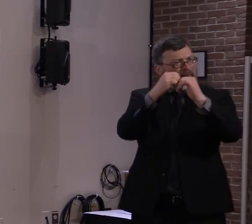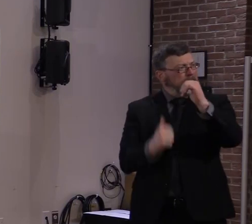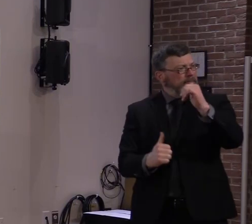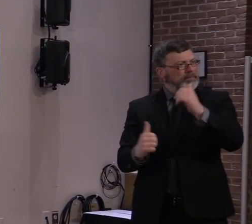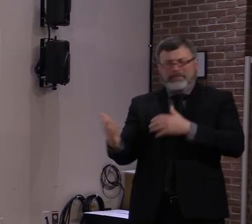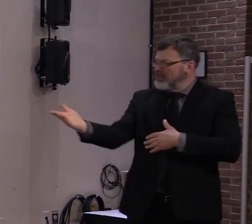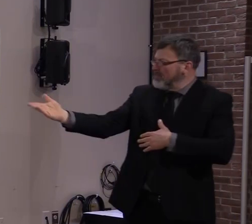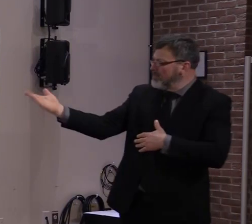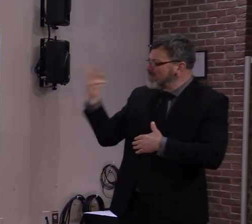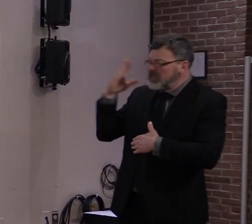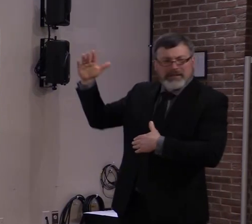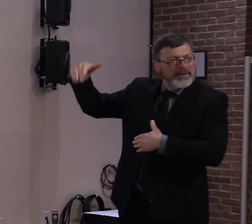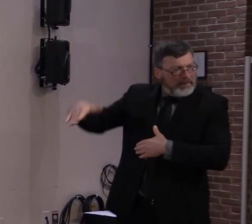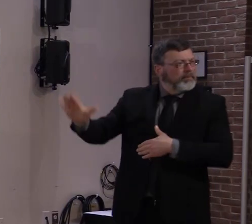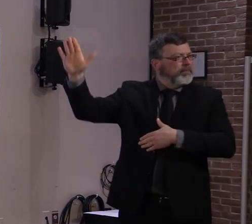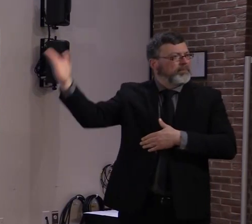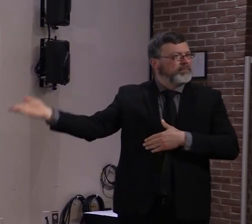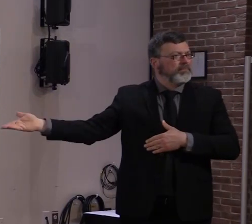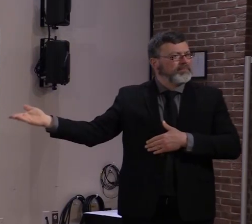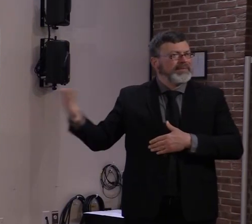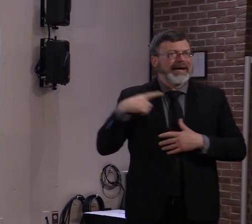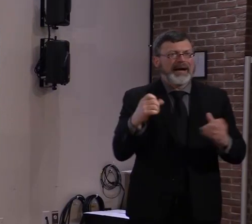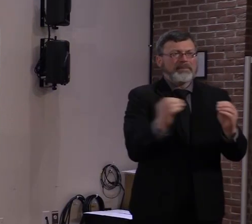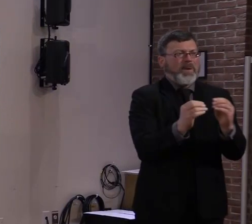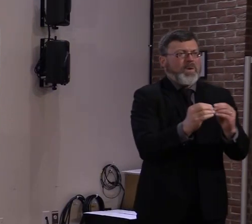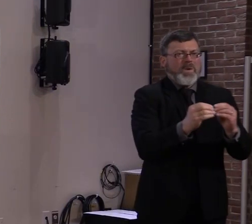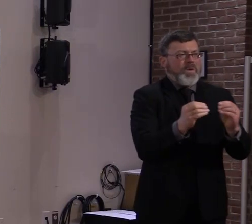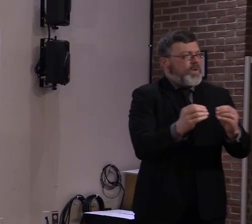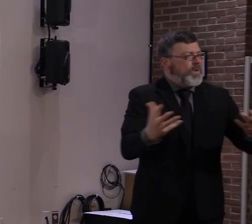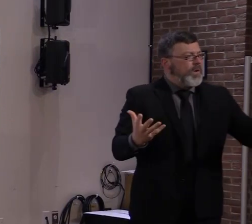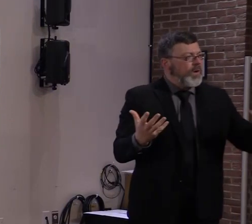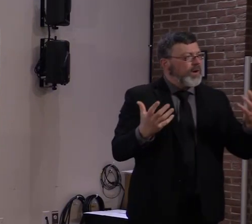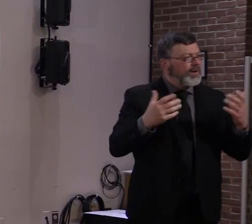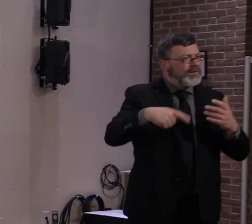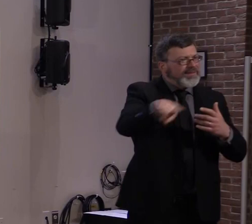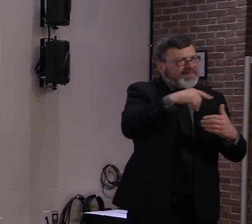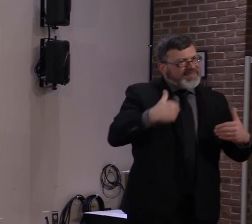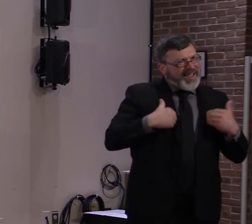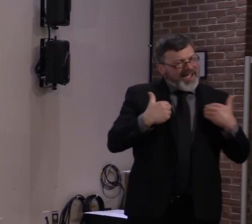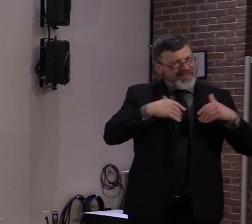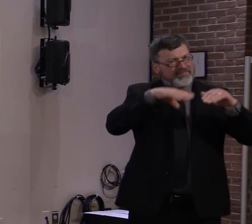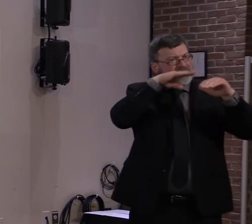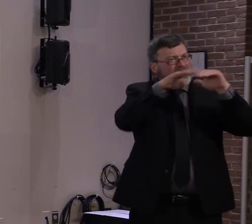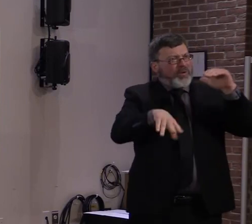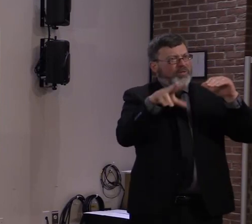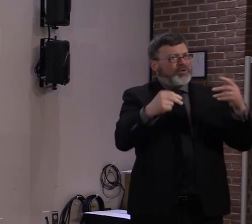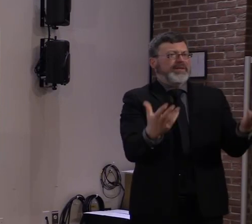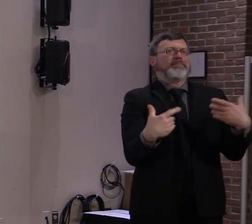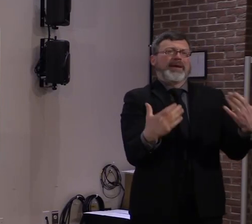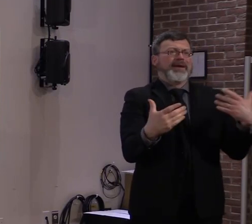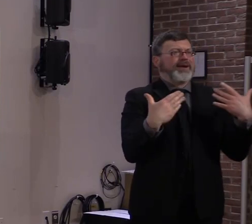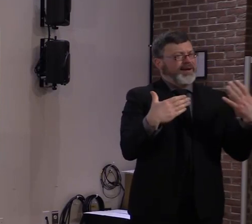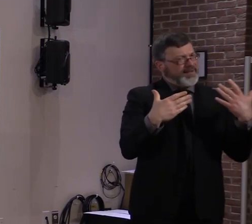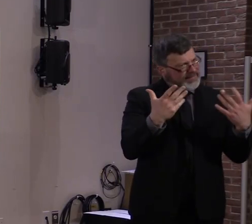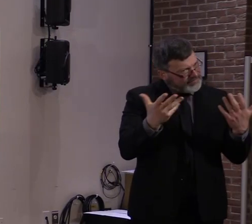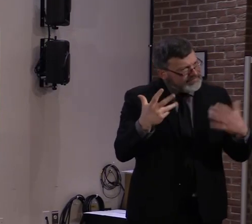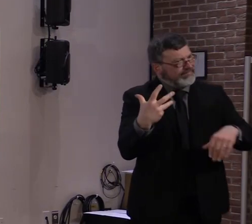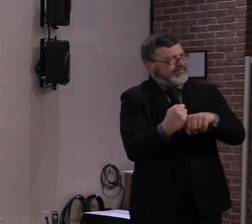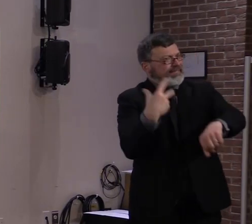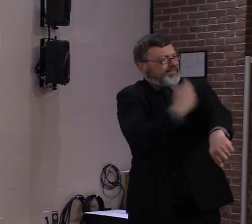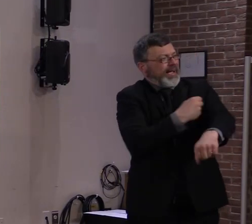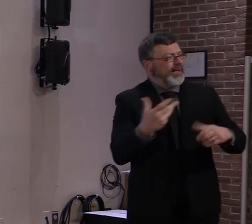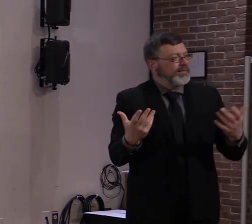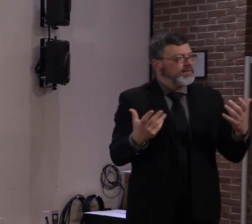to be vaccinated. We are urging this age group to get vaccinated. In the upcoming weeks, there are